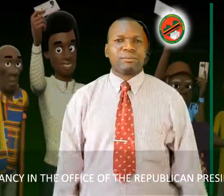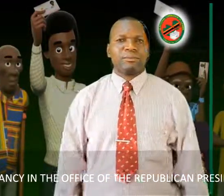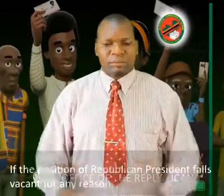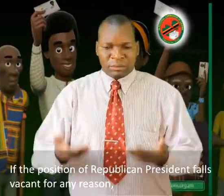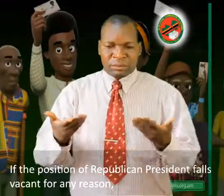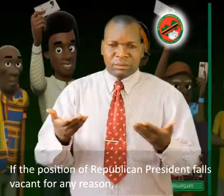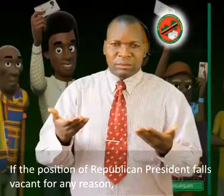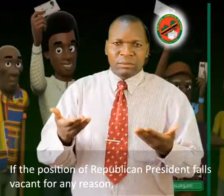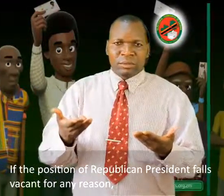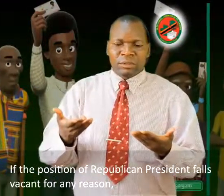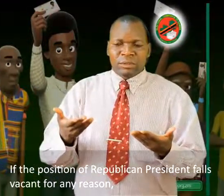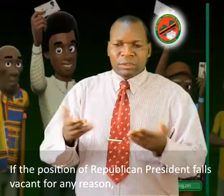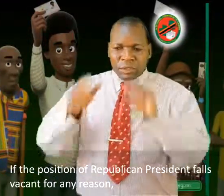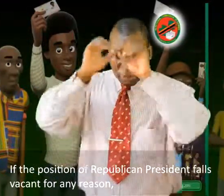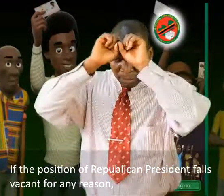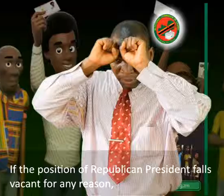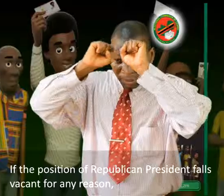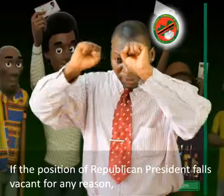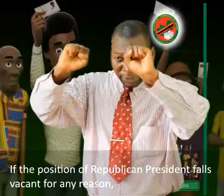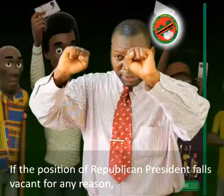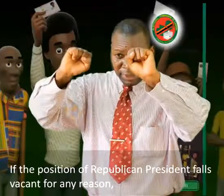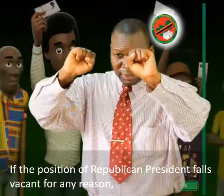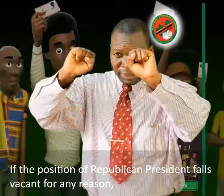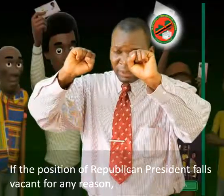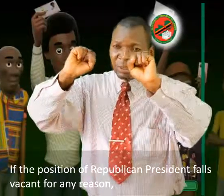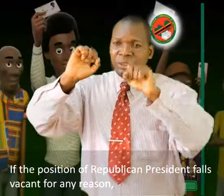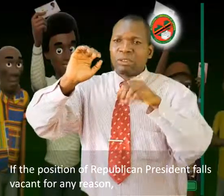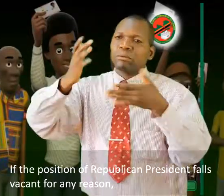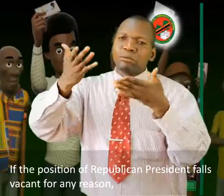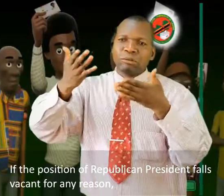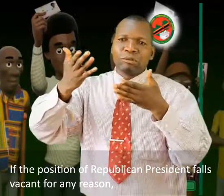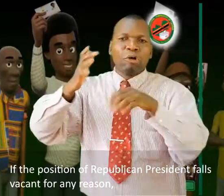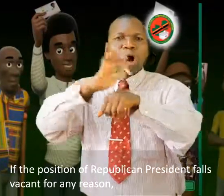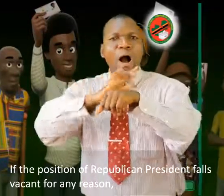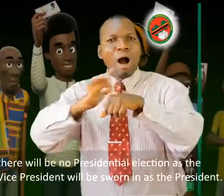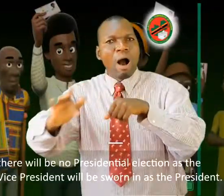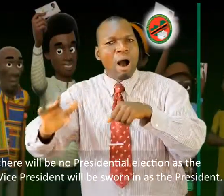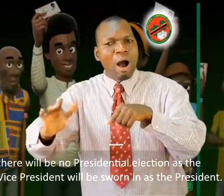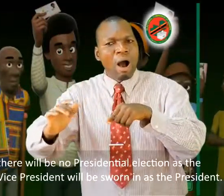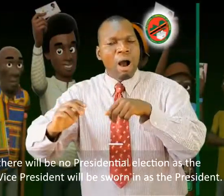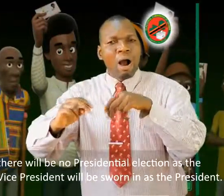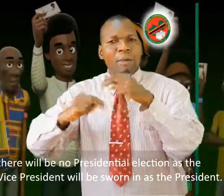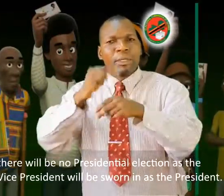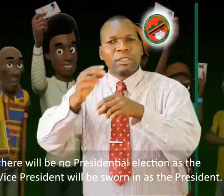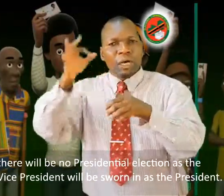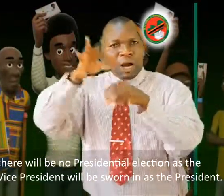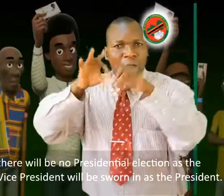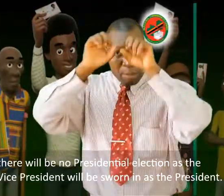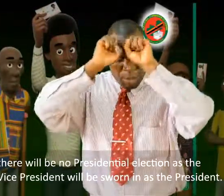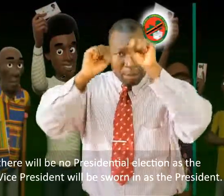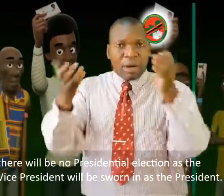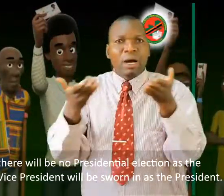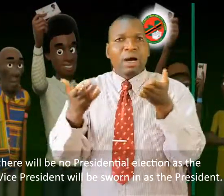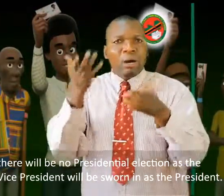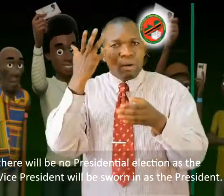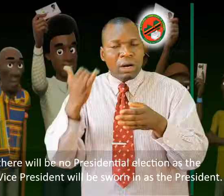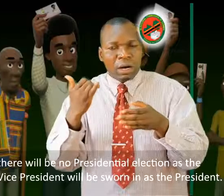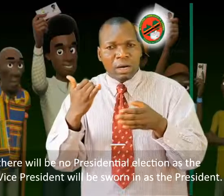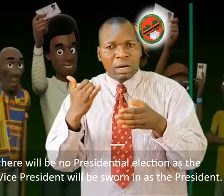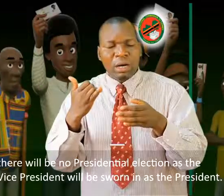If the position of Republican president falls vacant for any reason, there will be no presidential election as the vice president